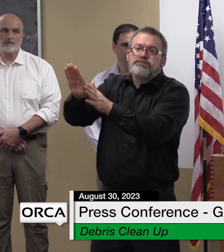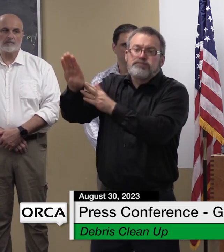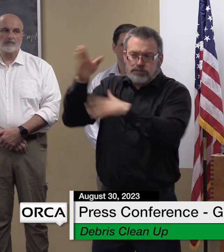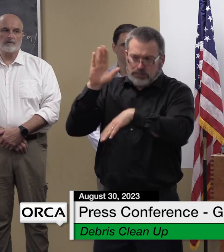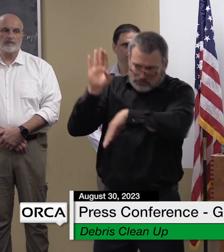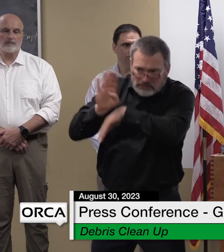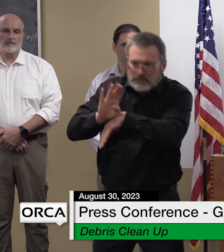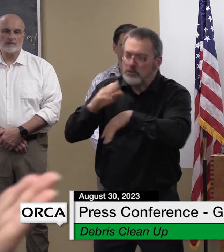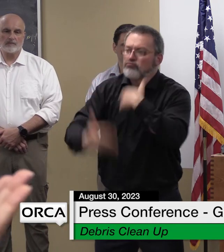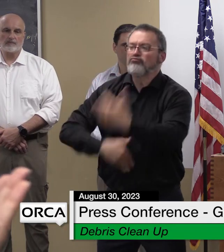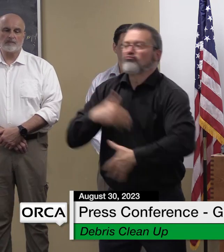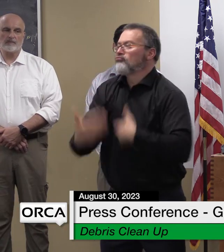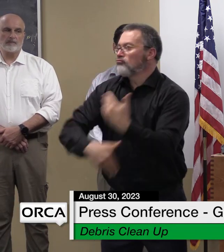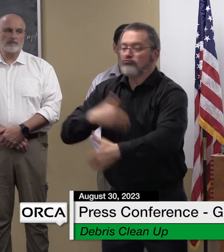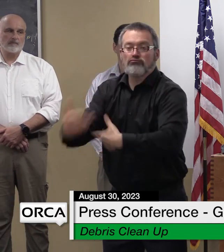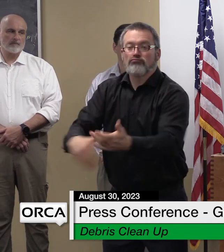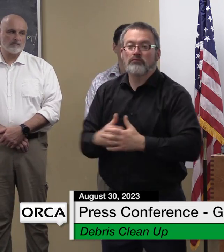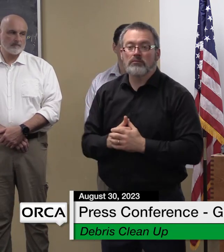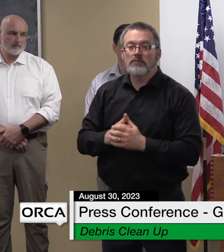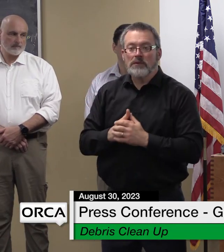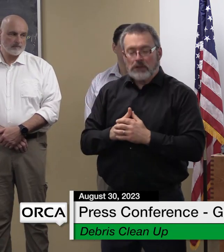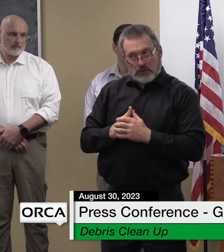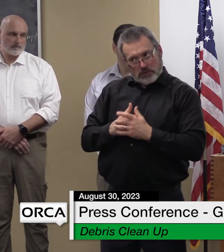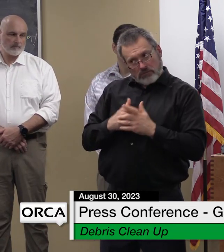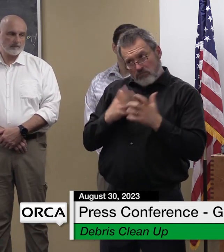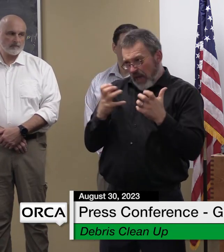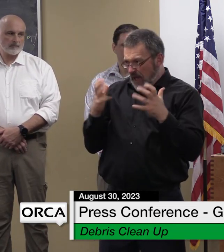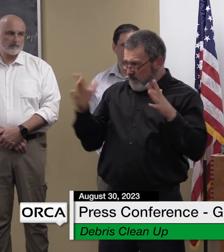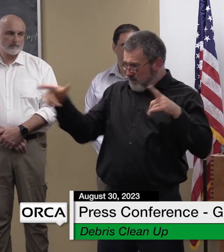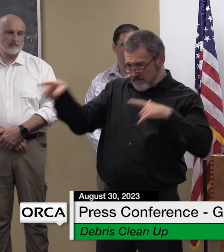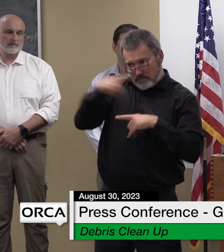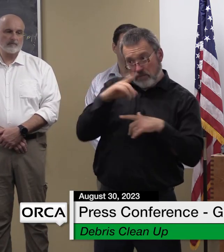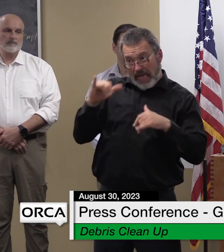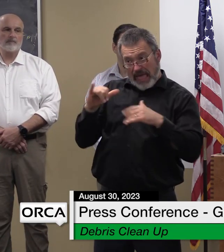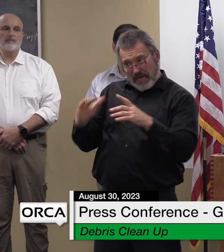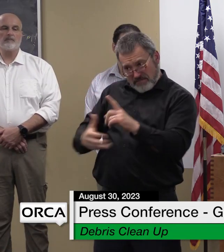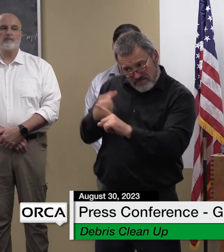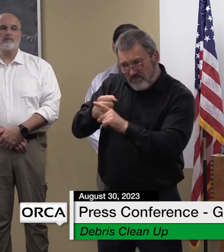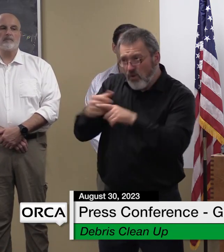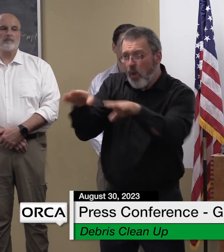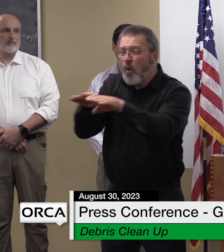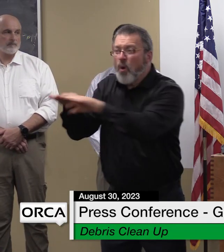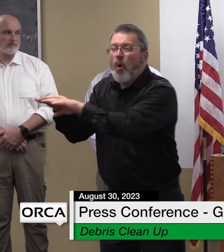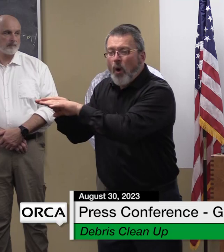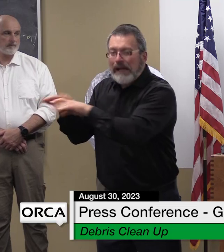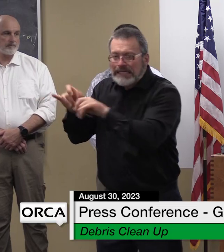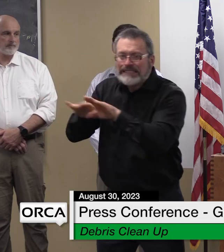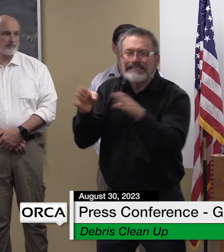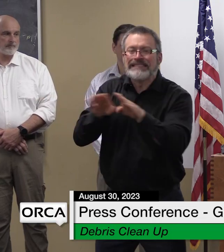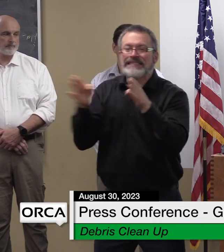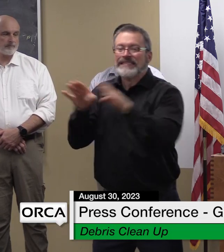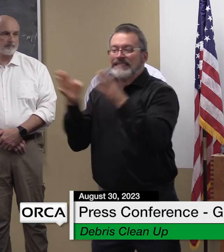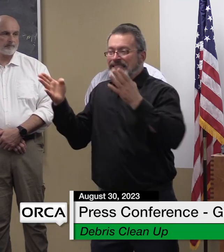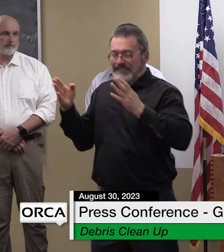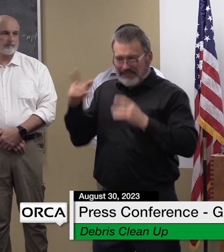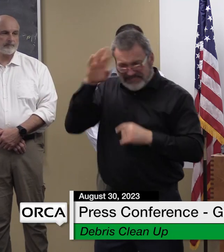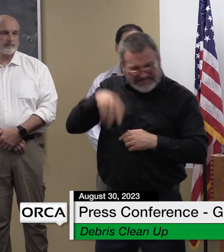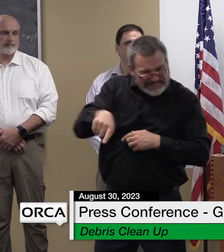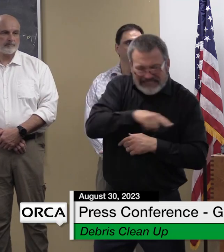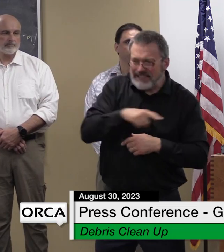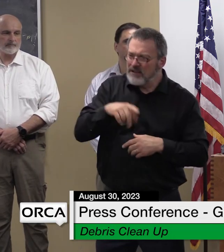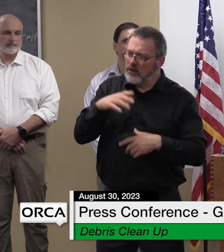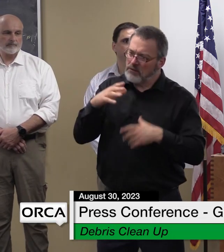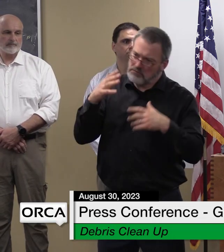and their doors open. So again, if you know folks that are really busy with their cleanup, and they haven't had the time